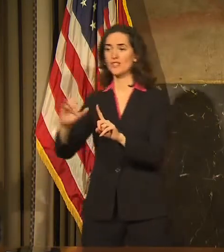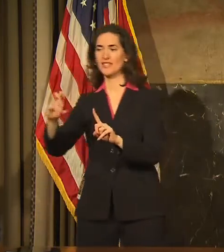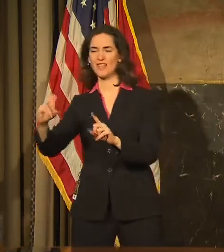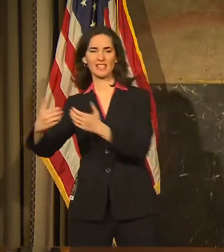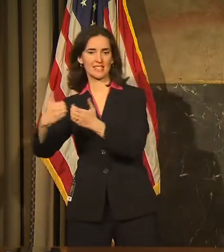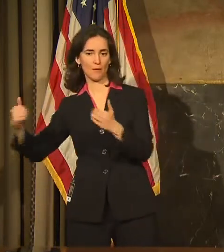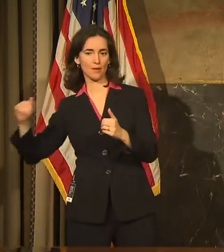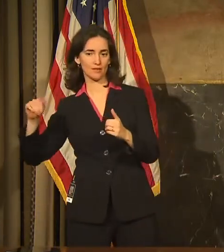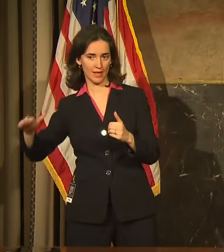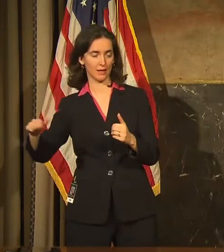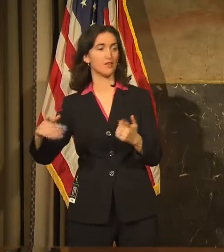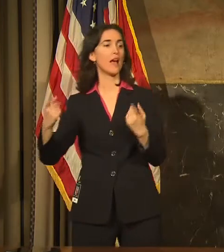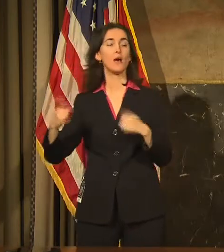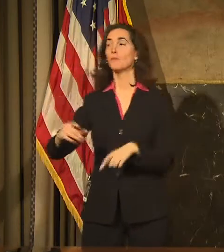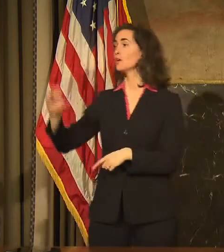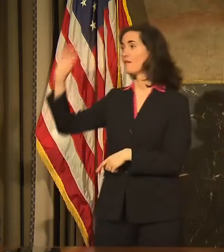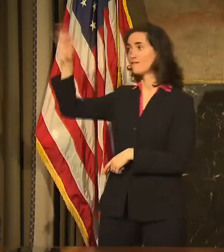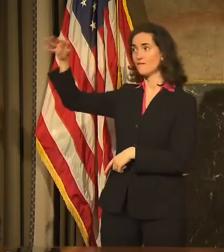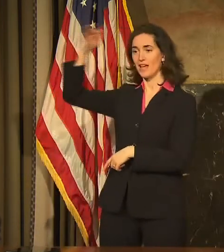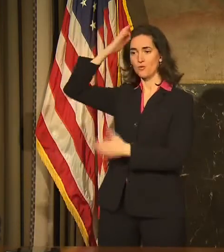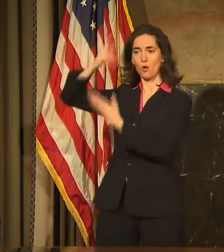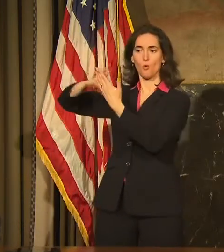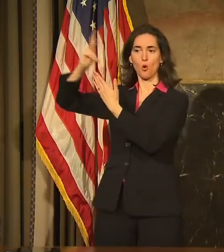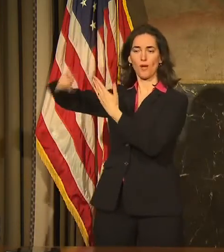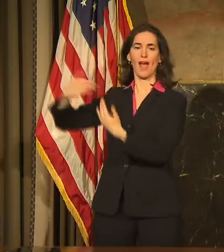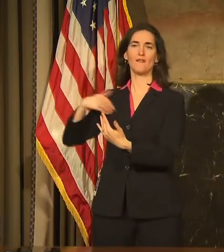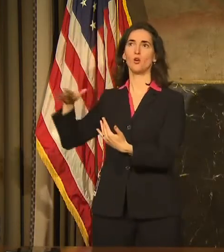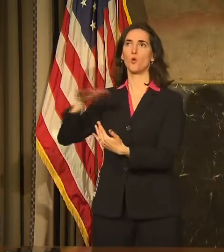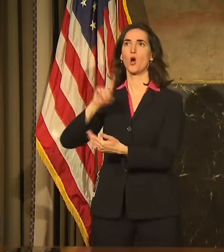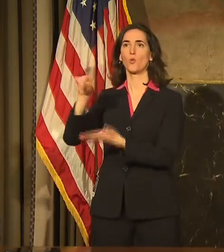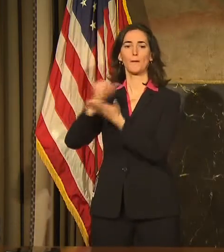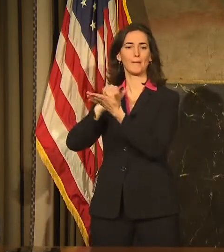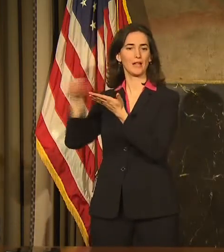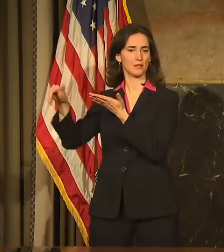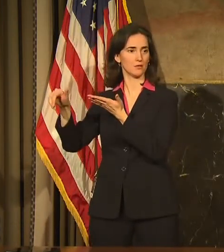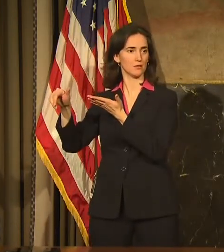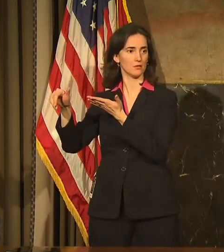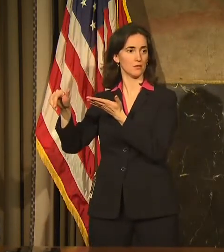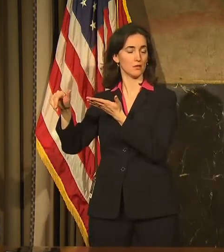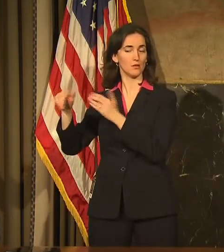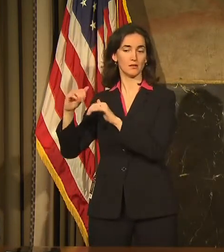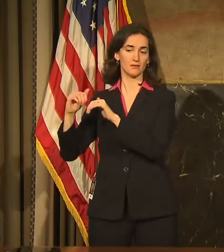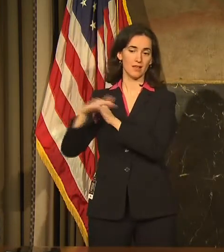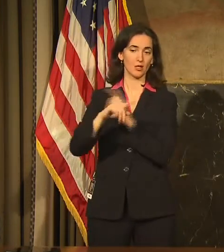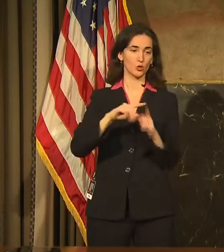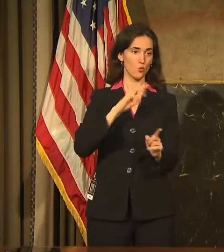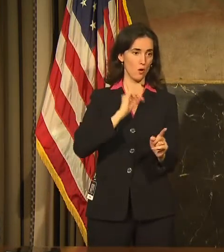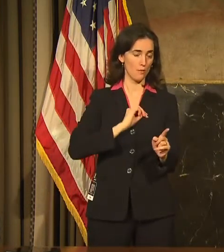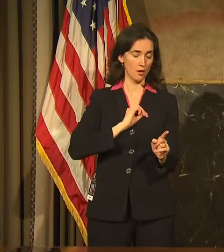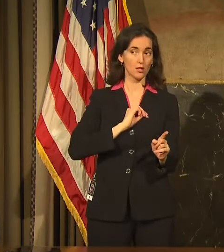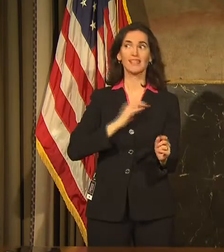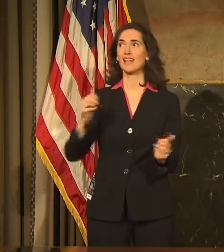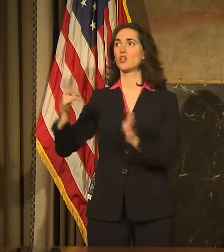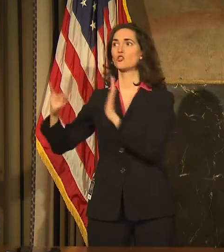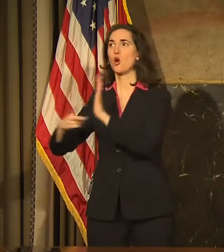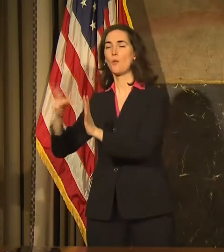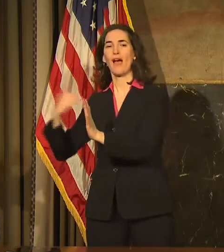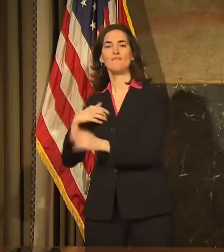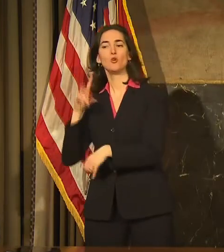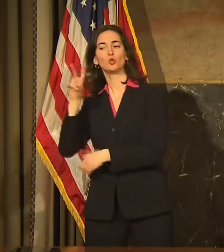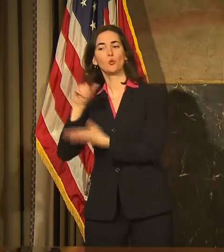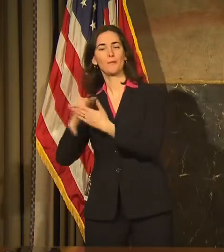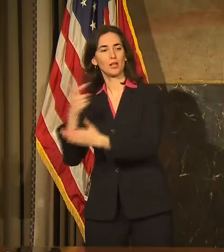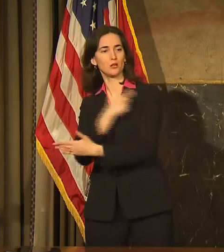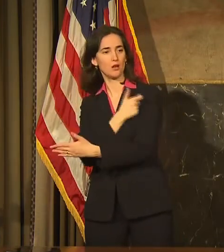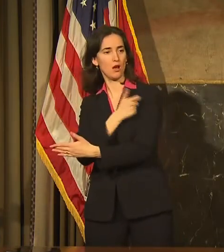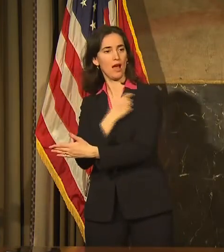an initial allocation for that retail program of about 1 million doses nationwide. They doubled that to about 2 million, which then goes through the